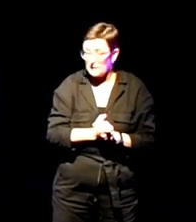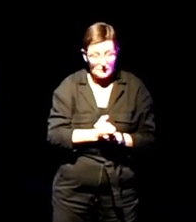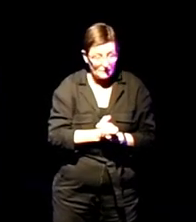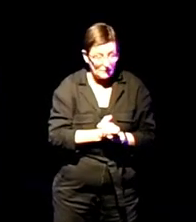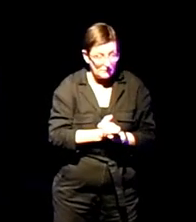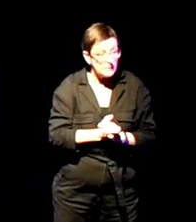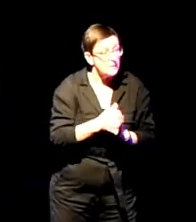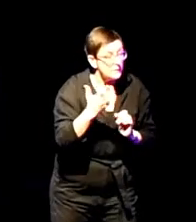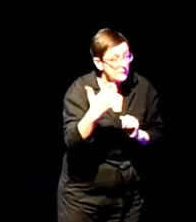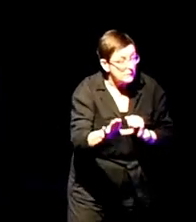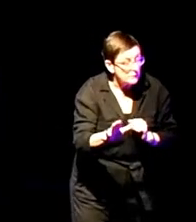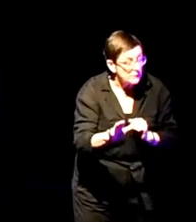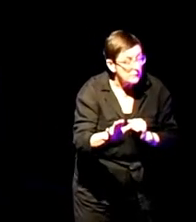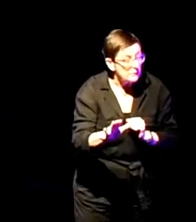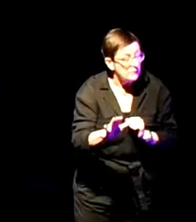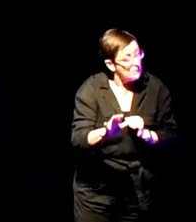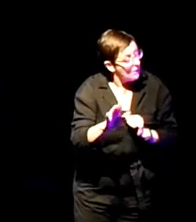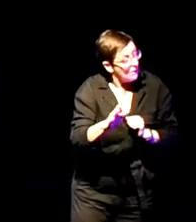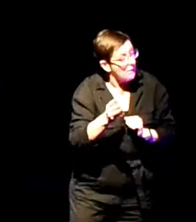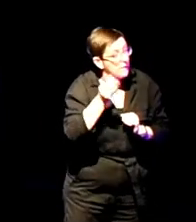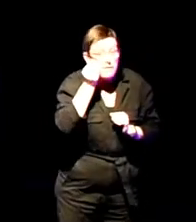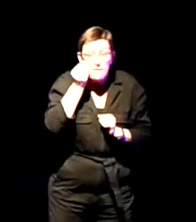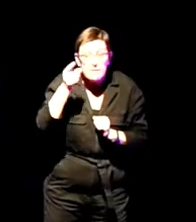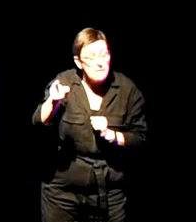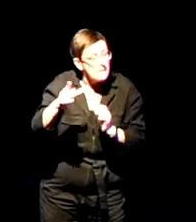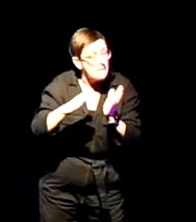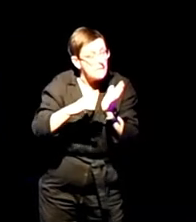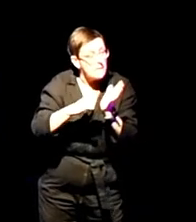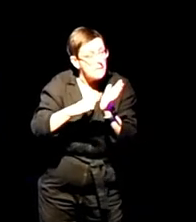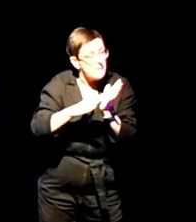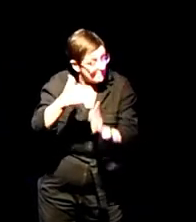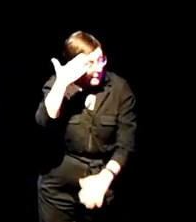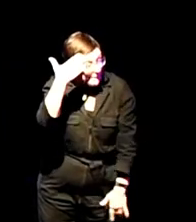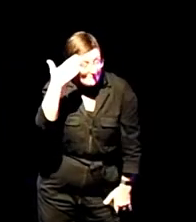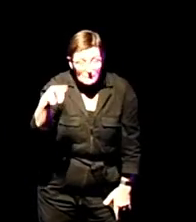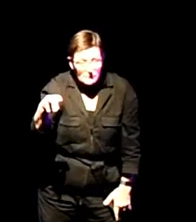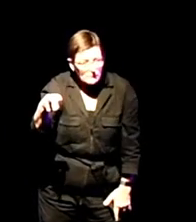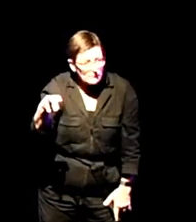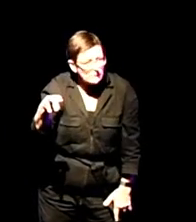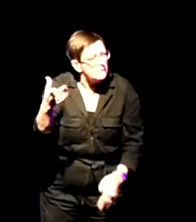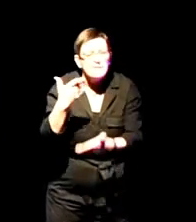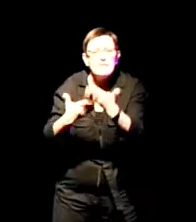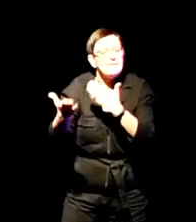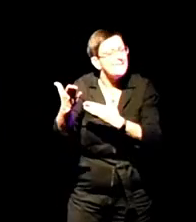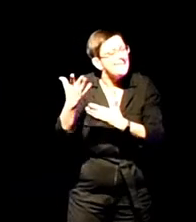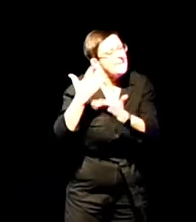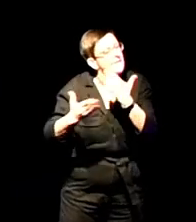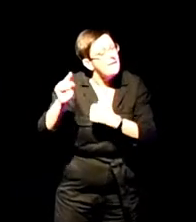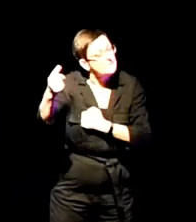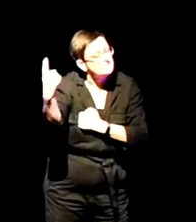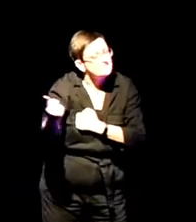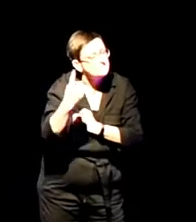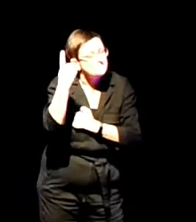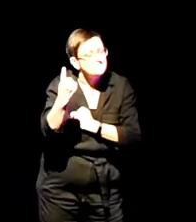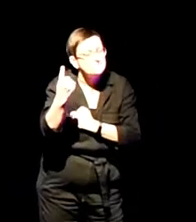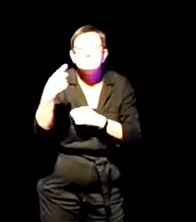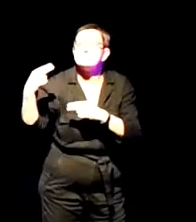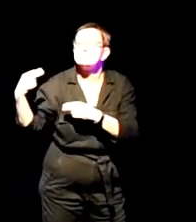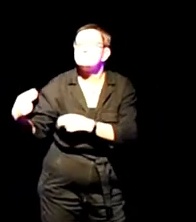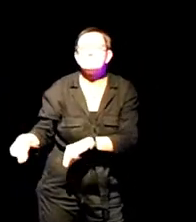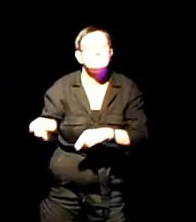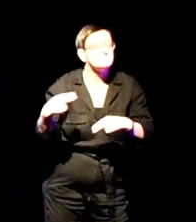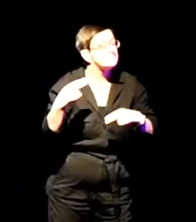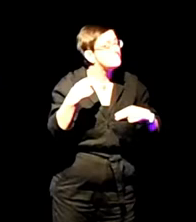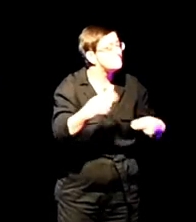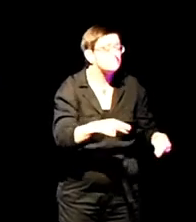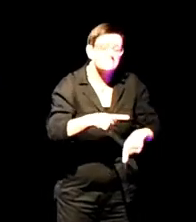Did you hear about Mom? Did you hear about the time that Mom danced